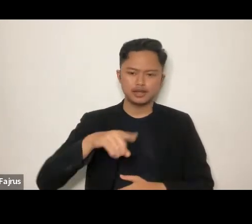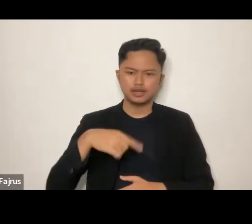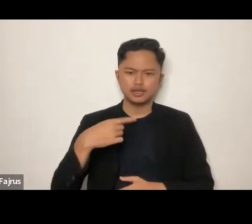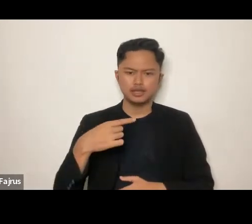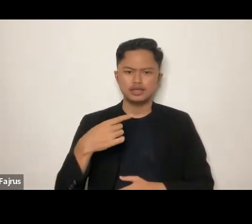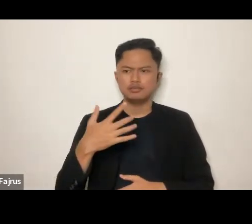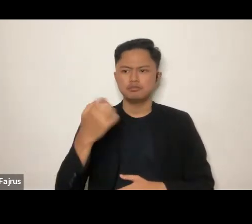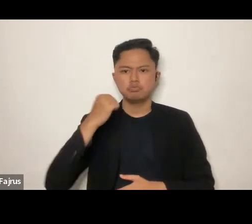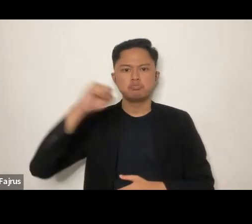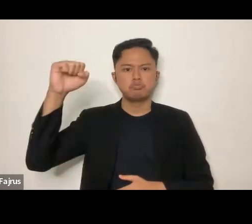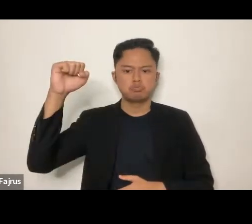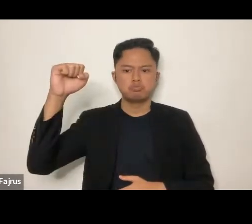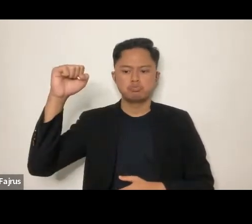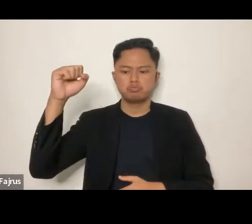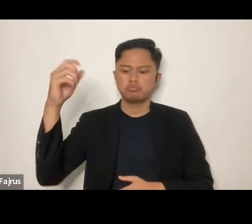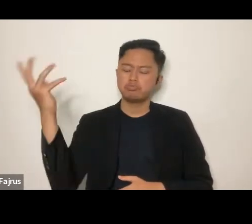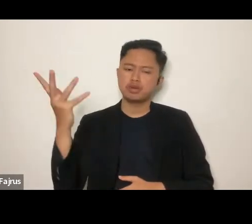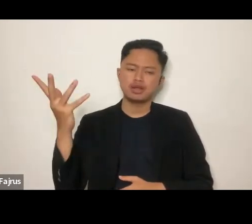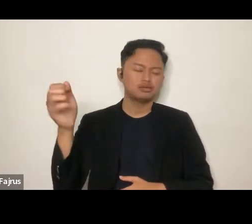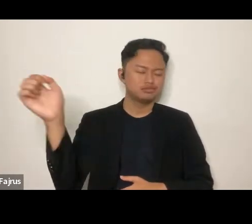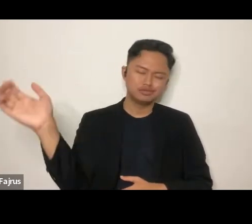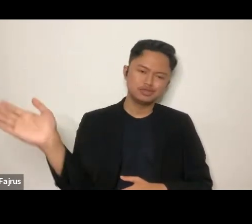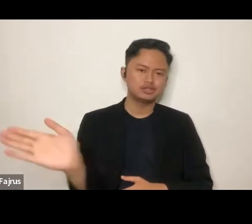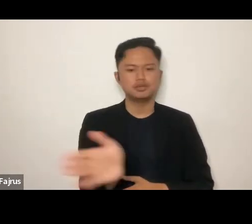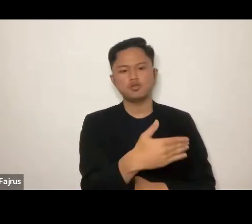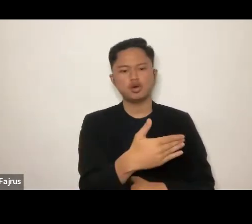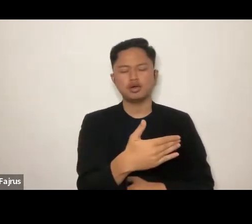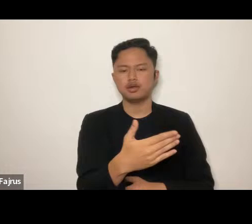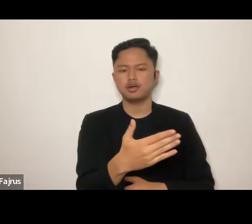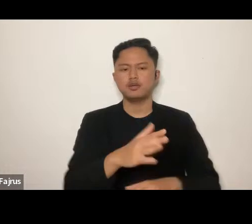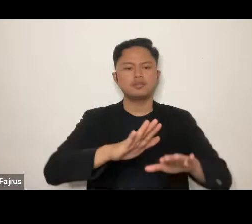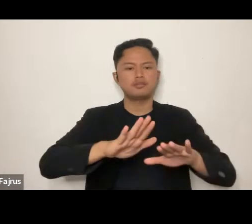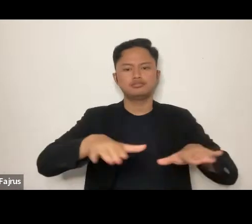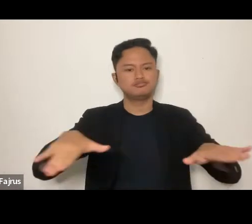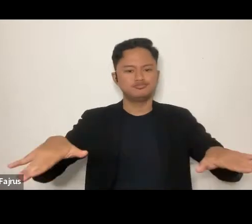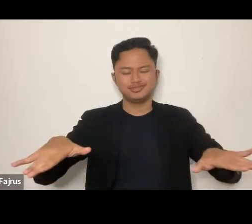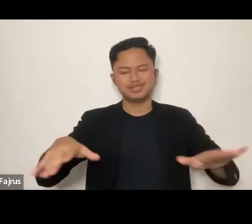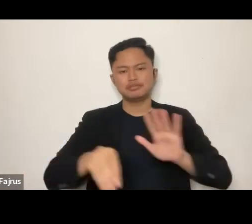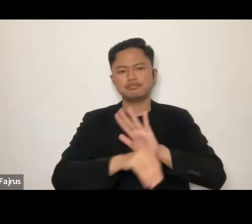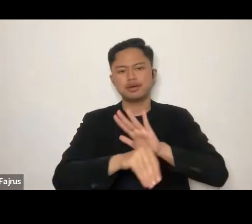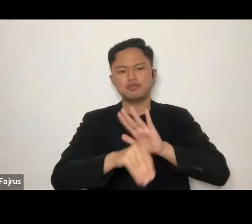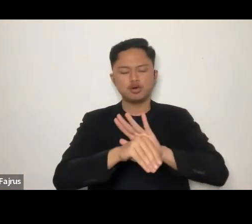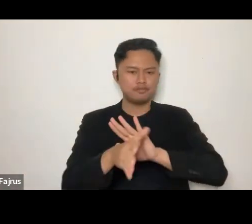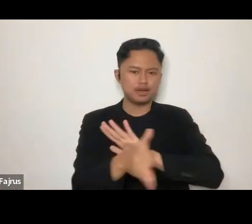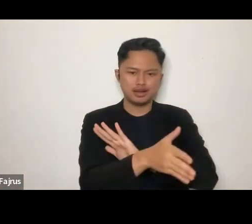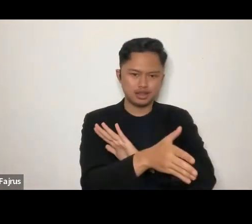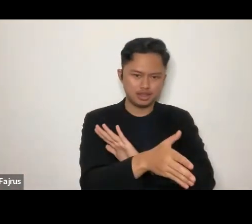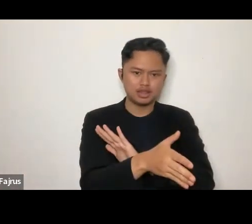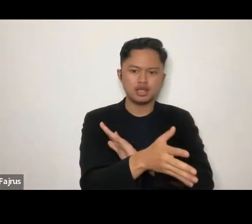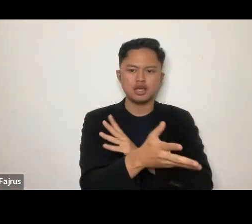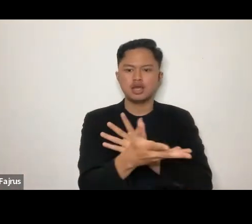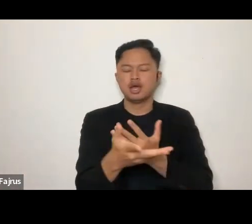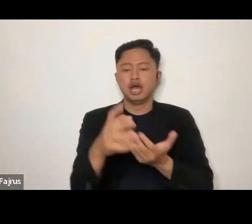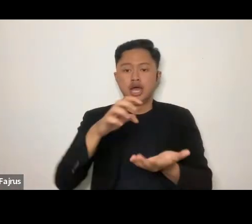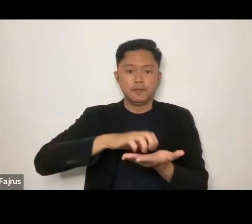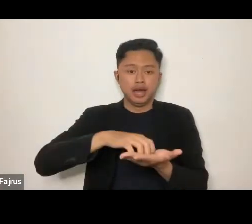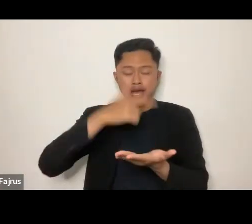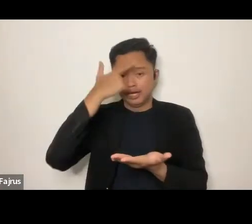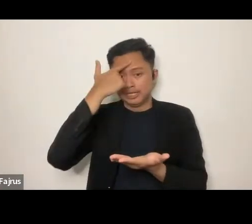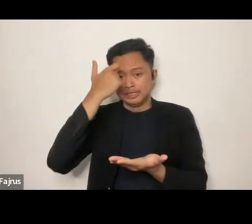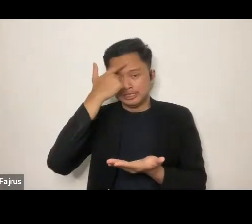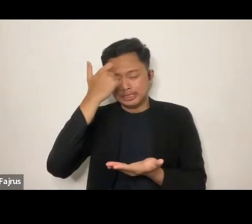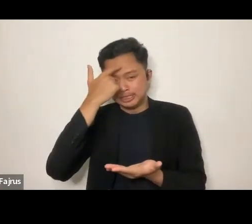demonstration, everywhere, our students, our West Papuan students, the place they study, when we